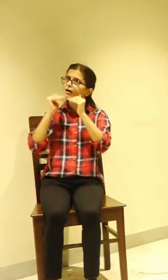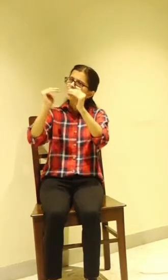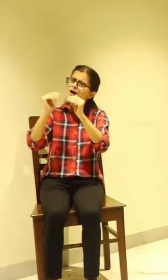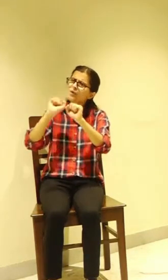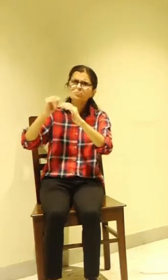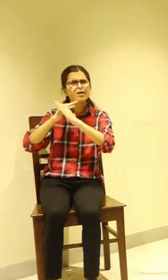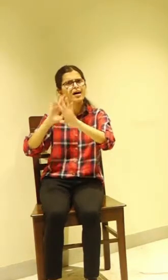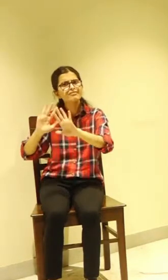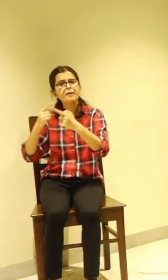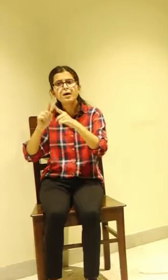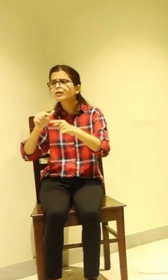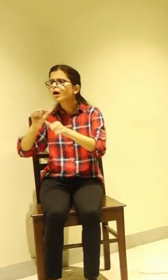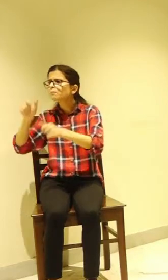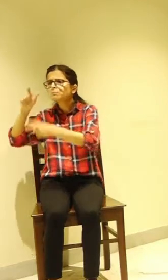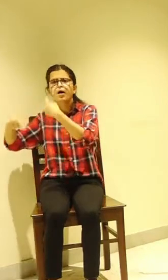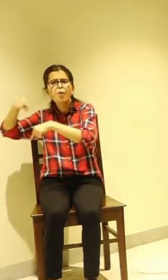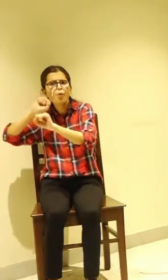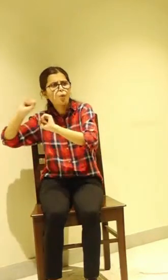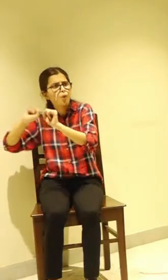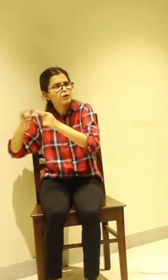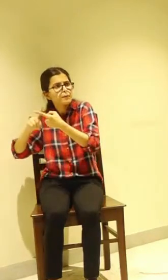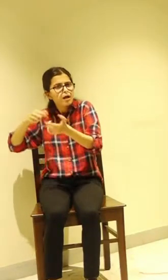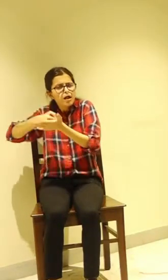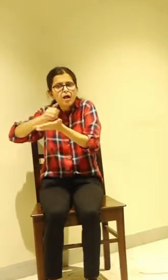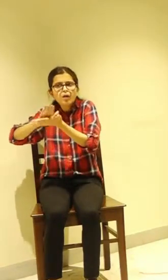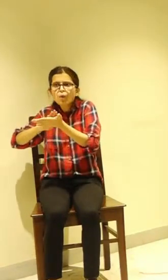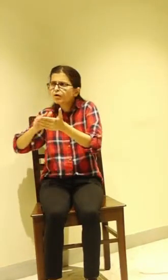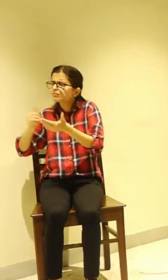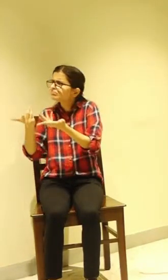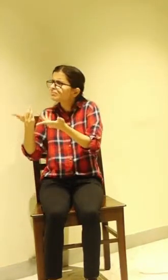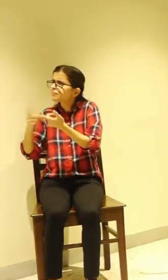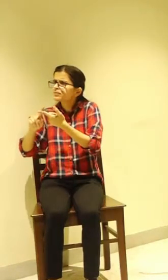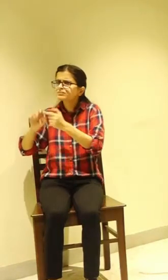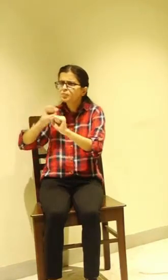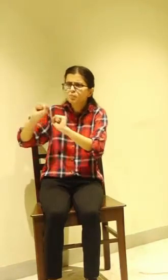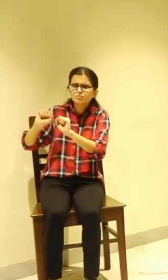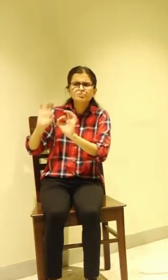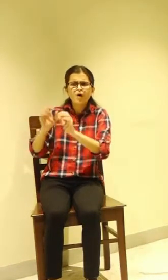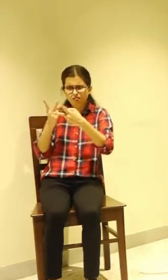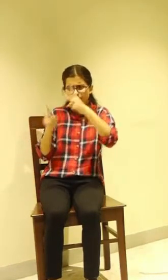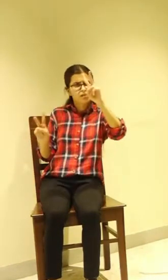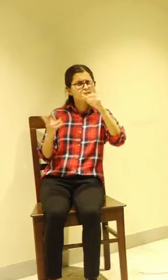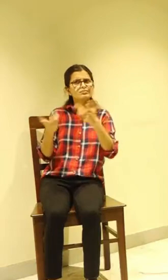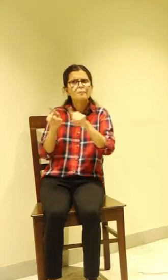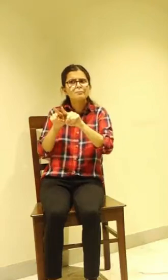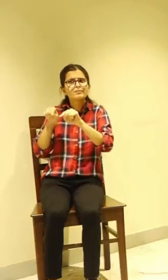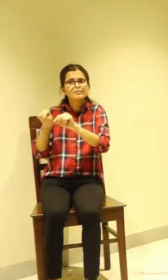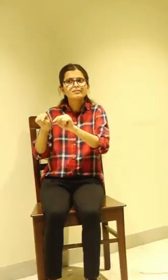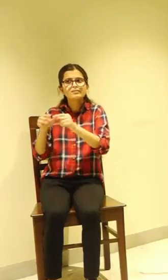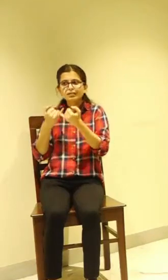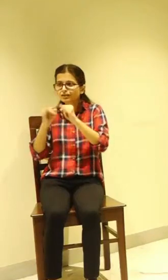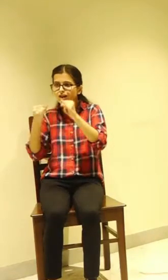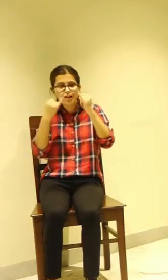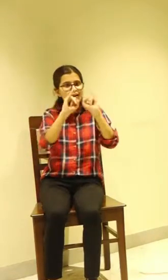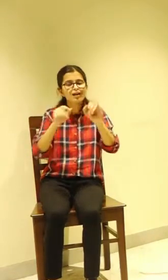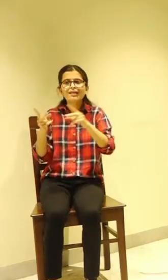other could rise even above the low level of protection 21 provided. Right. There has to be some differentiation between the kinds of liberties we have. And that is